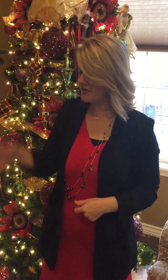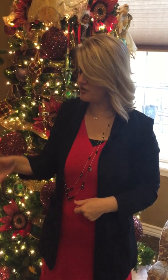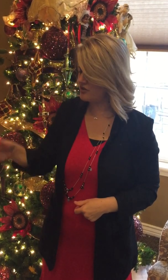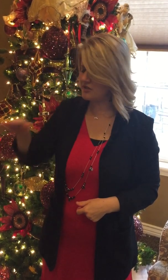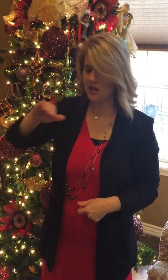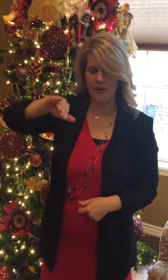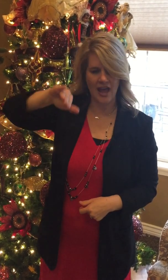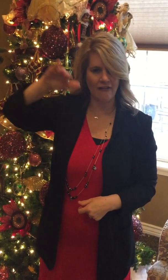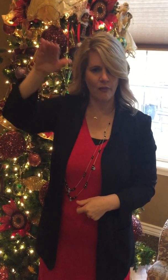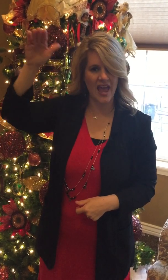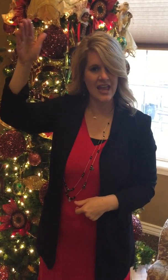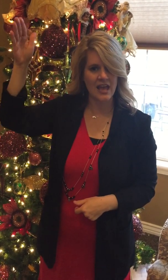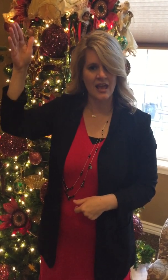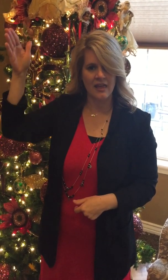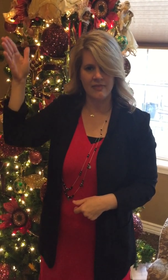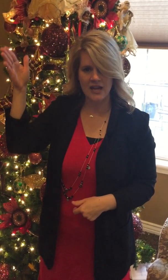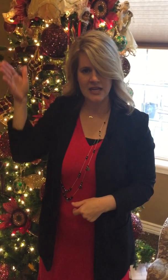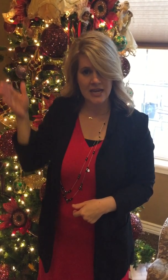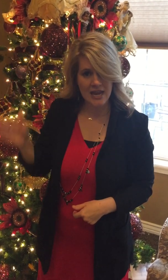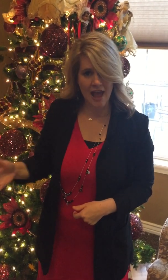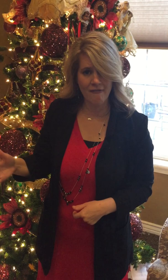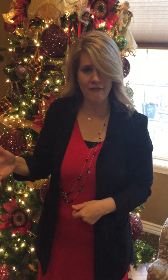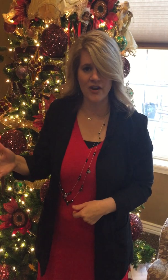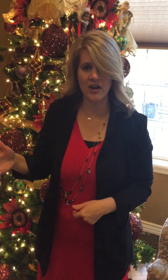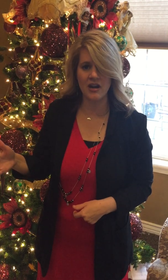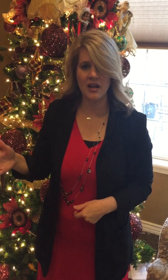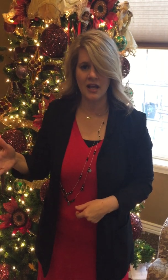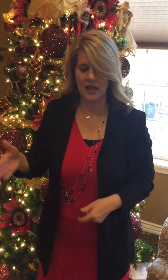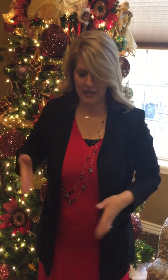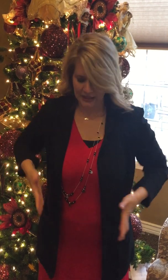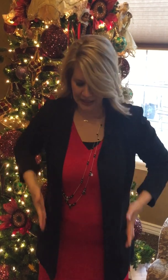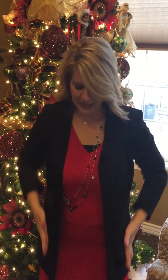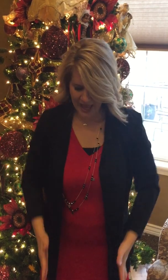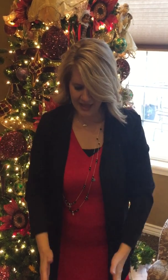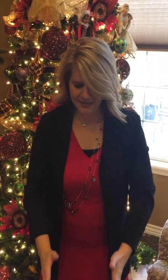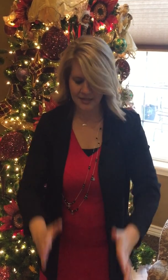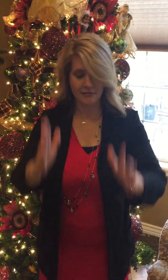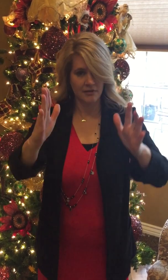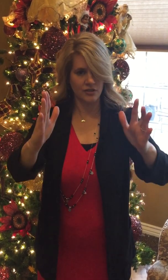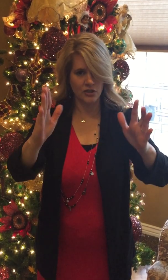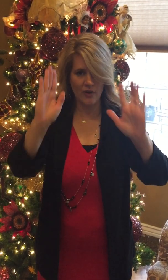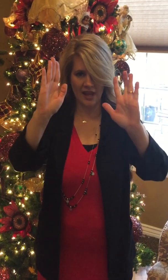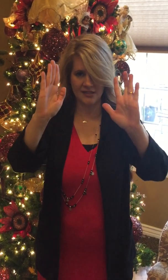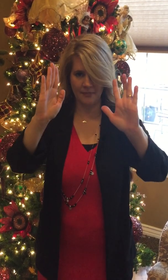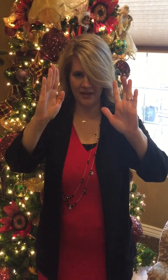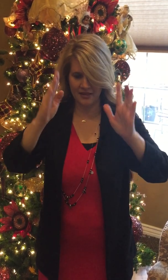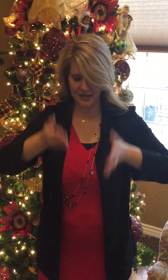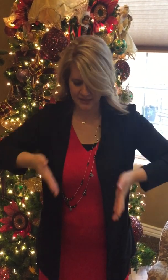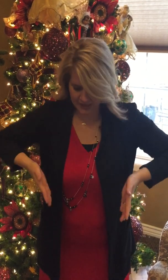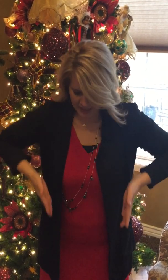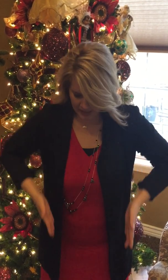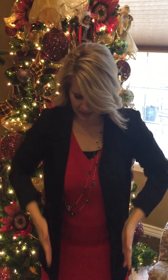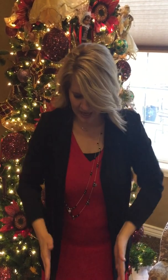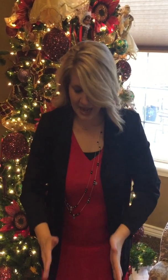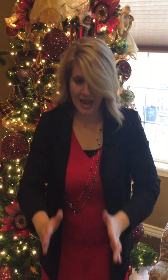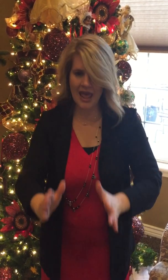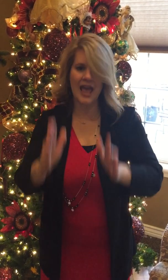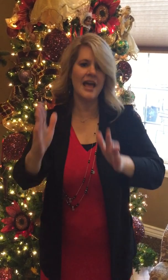you just go halfway. They never let, two hands up like this,